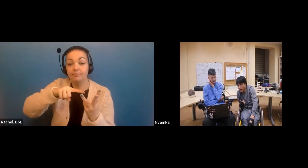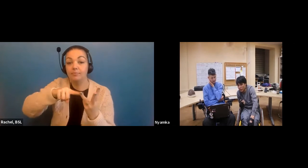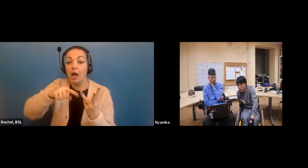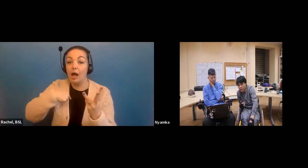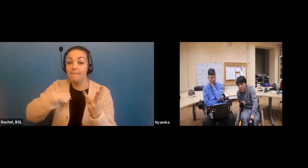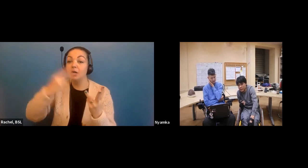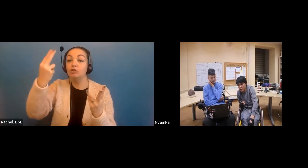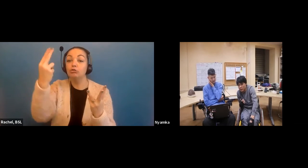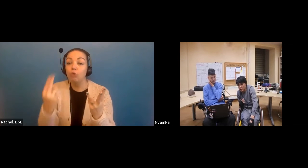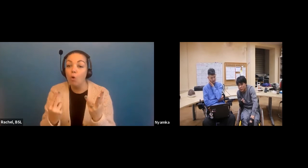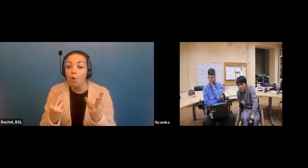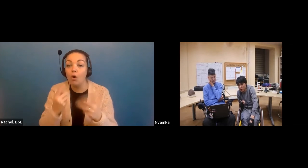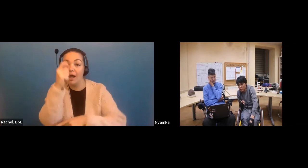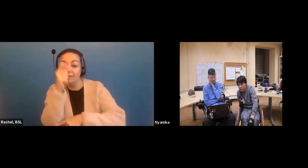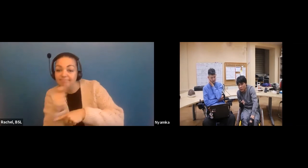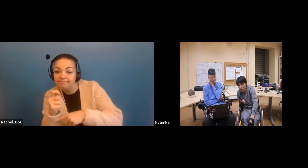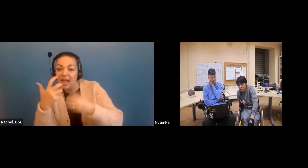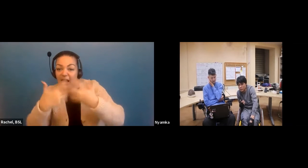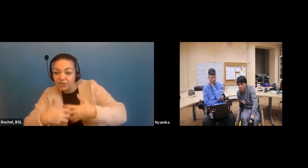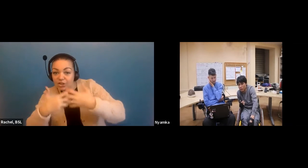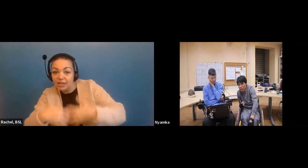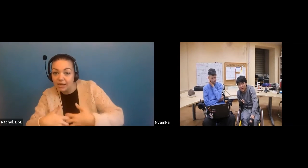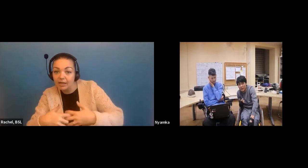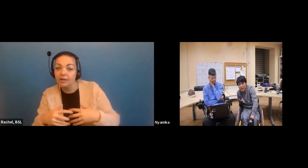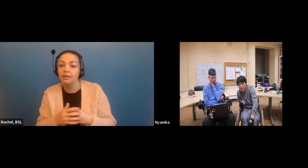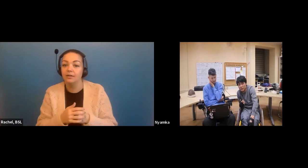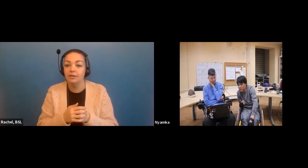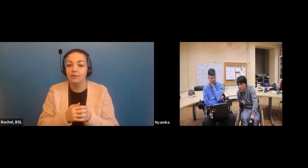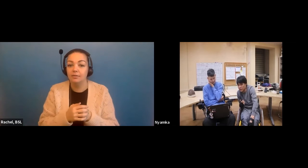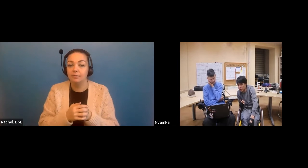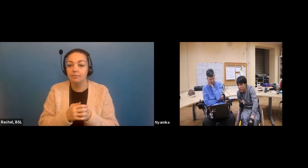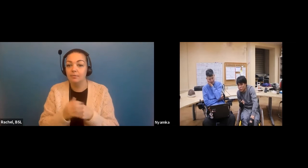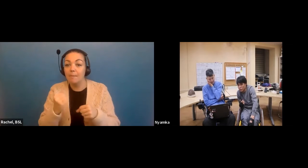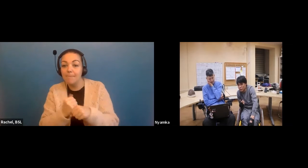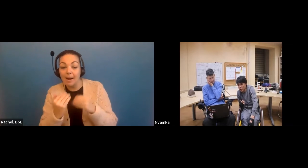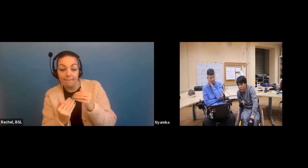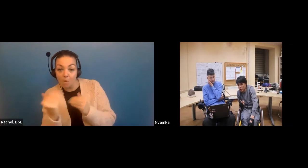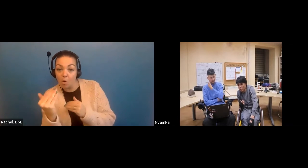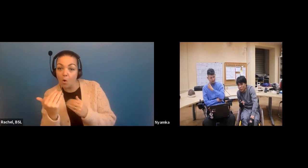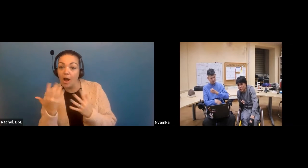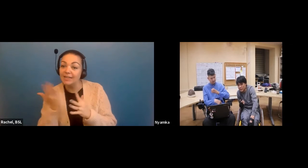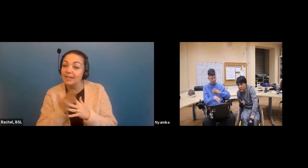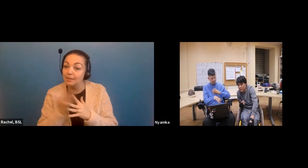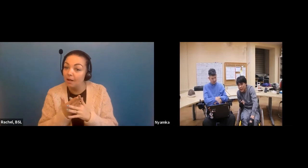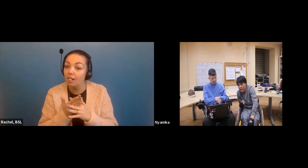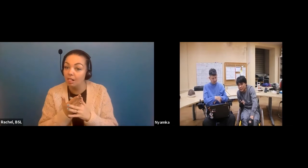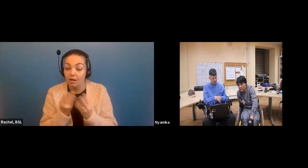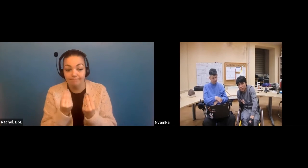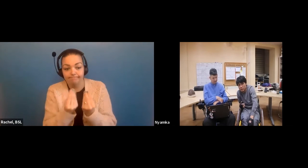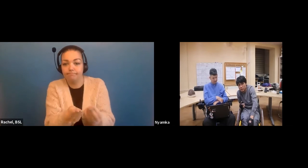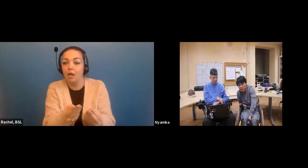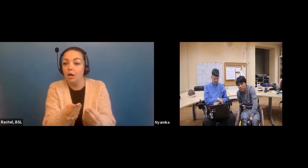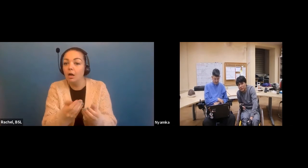drawing engineering drawings for accessibility to the companies